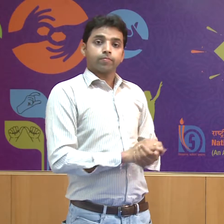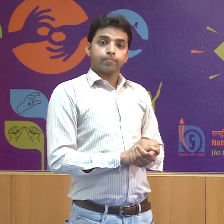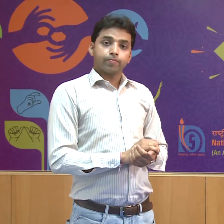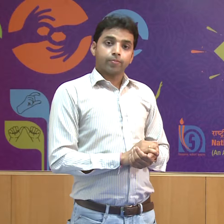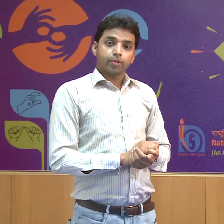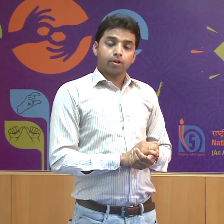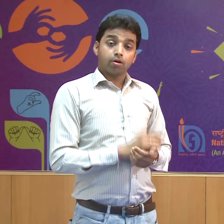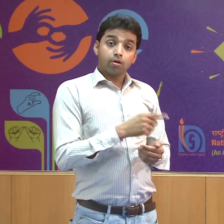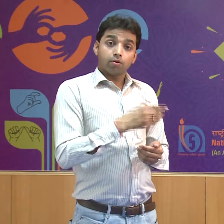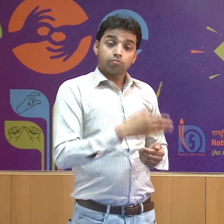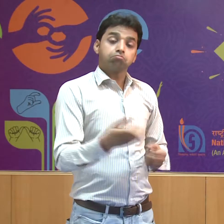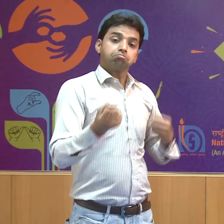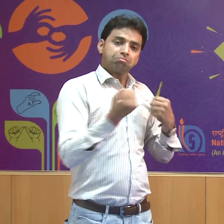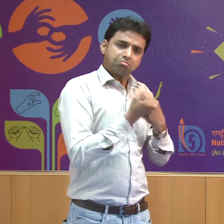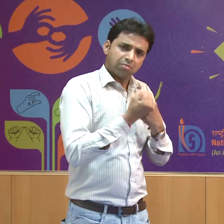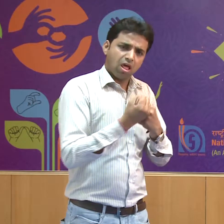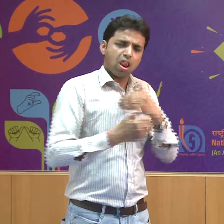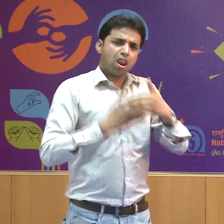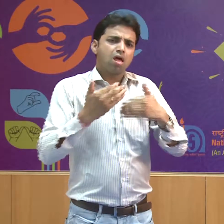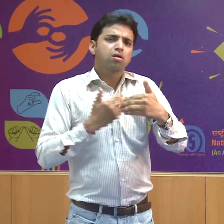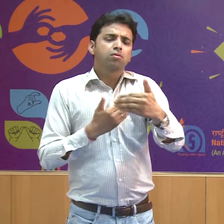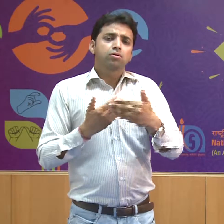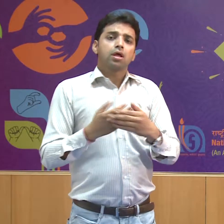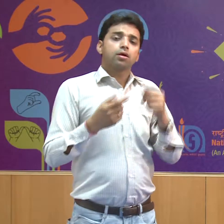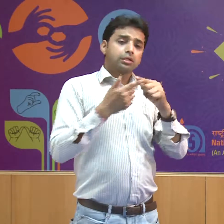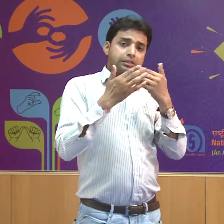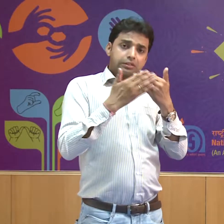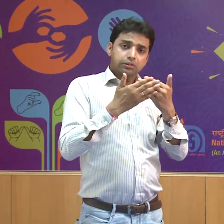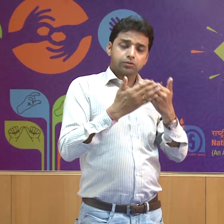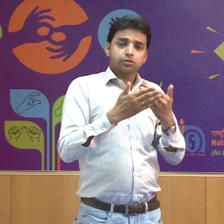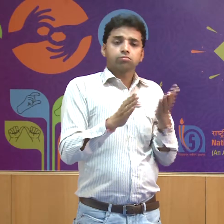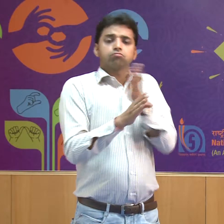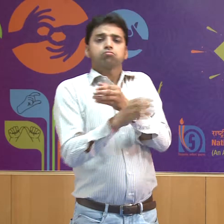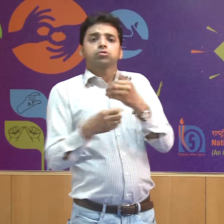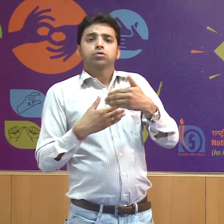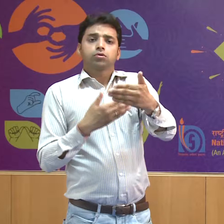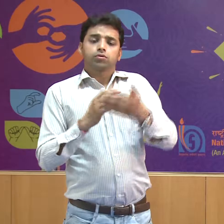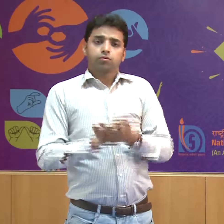were great supporters of education and therefore great progress